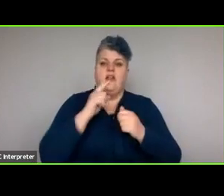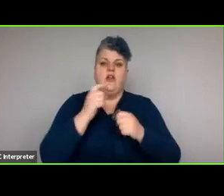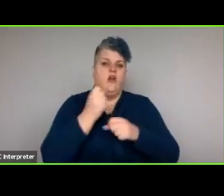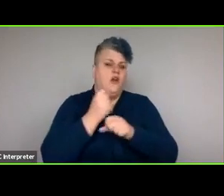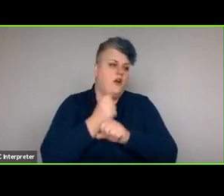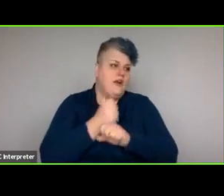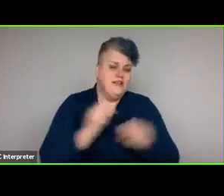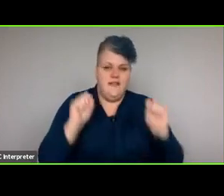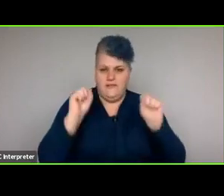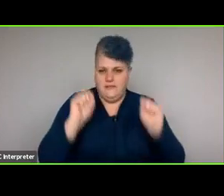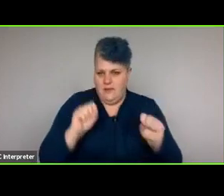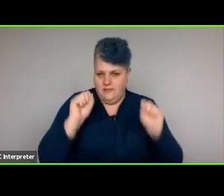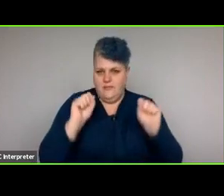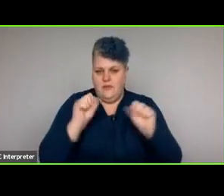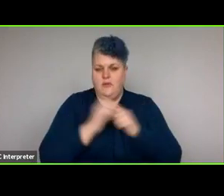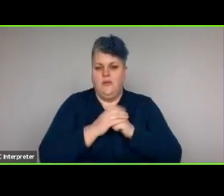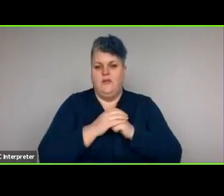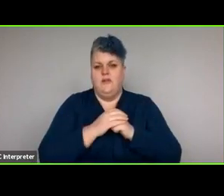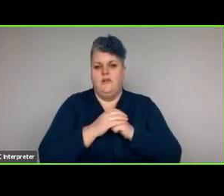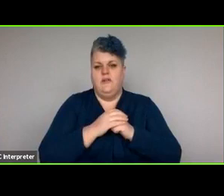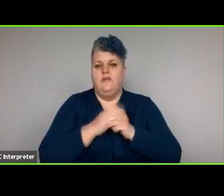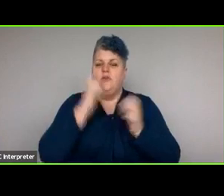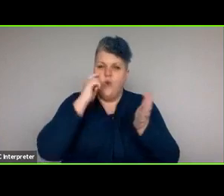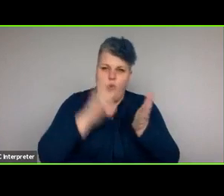possible. And notice the good